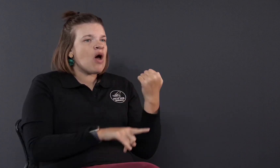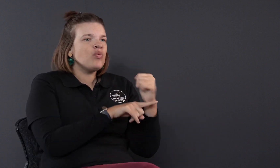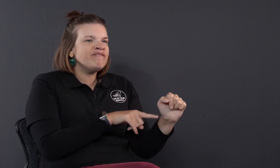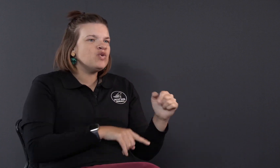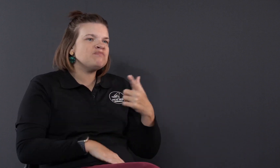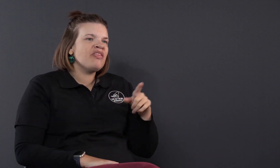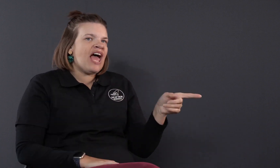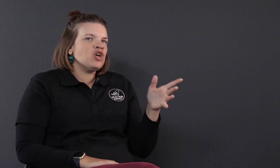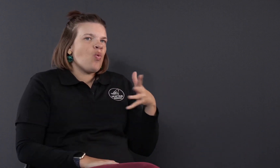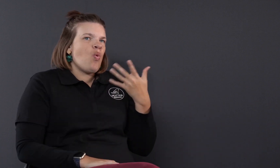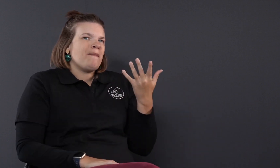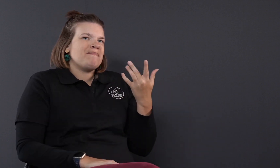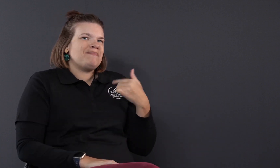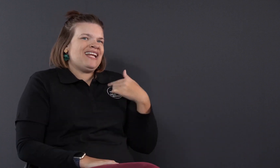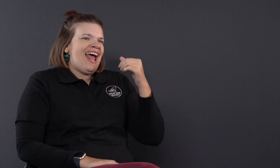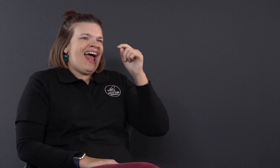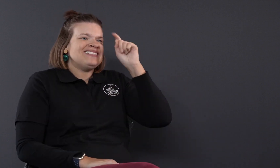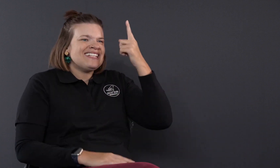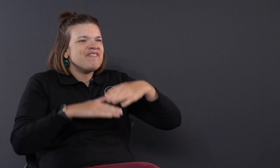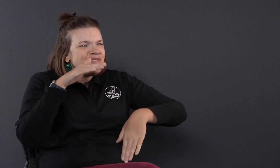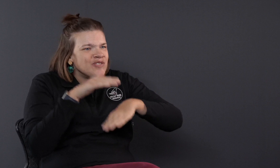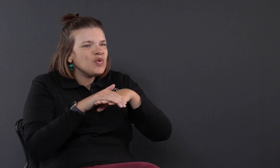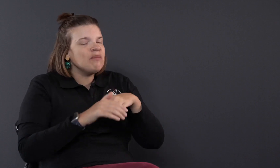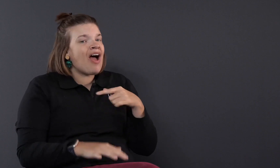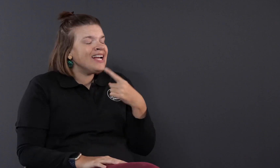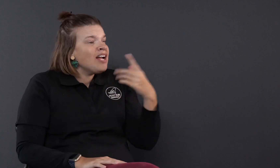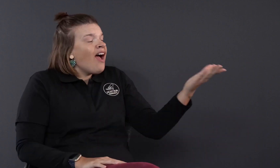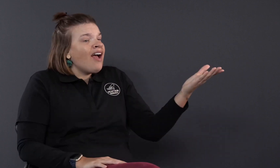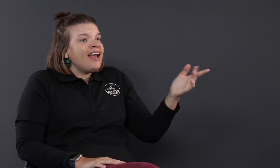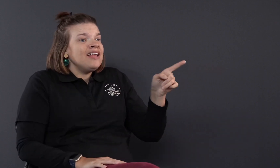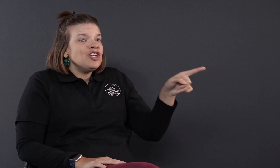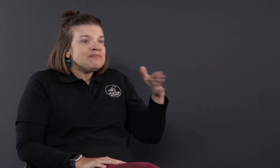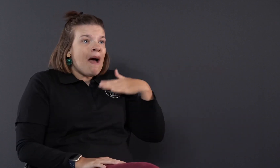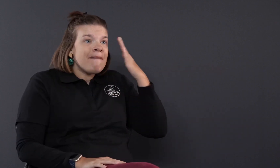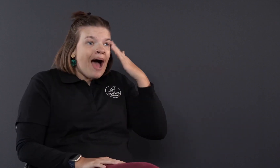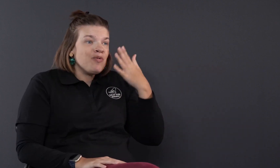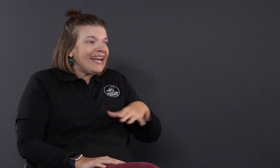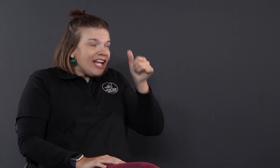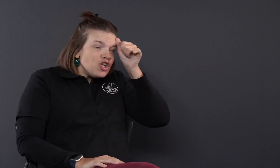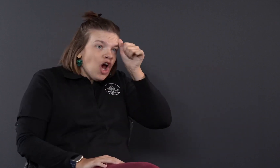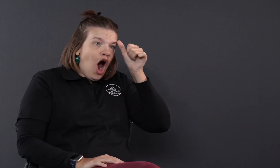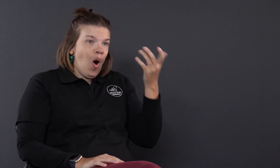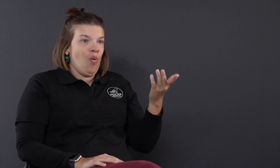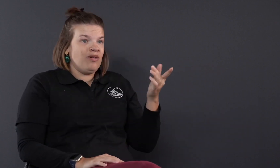they just refused. They didn't want me to know the full story, and I said, you know what? She's my mum and I need to